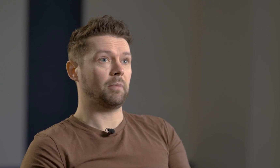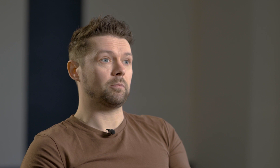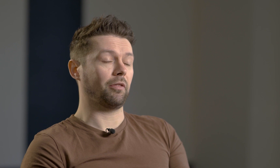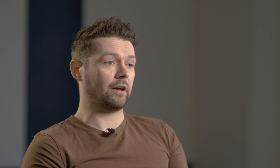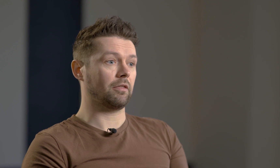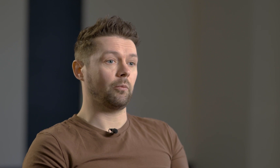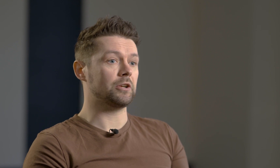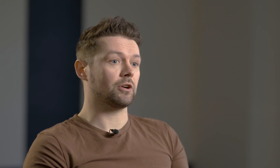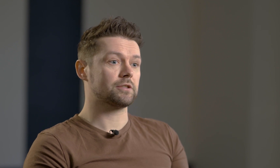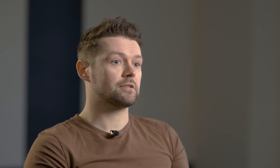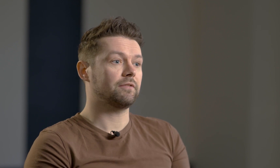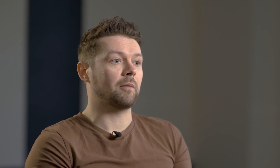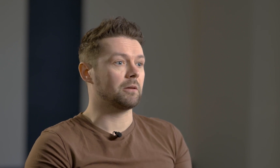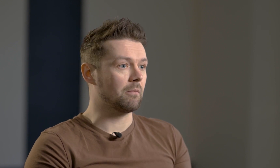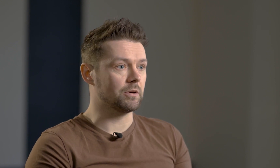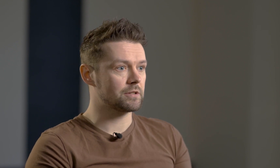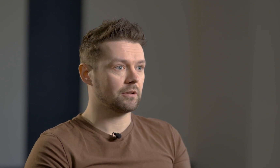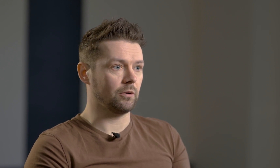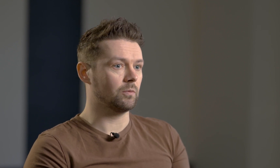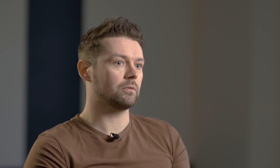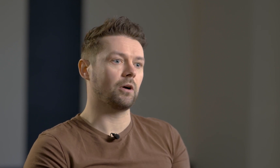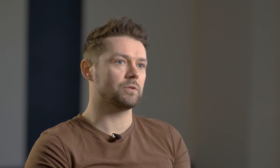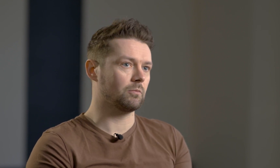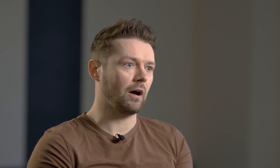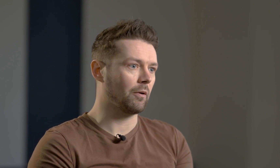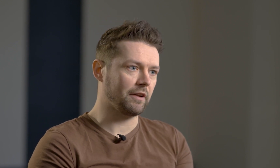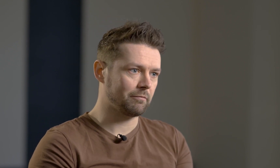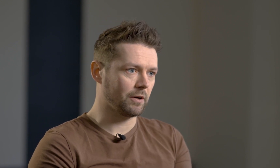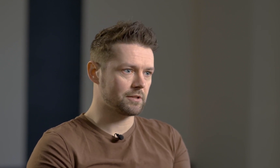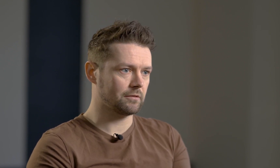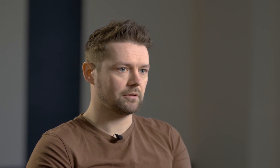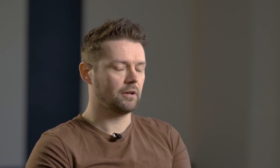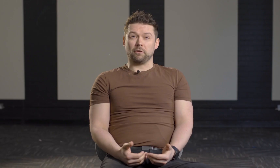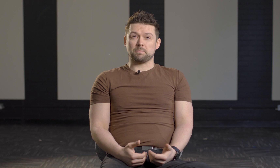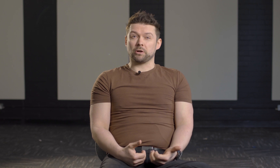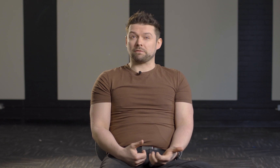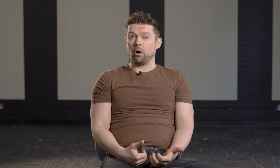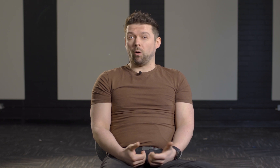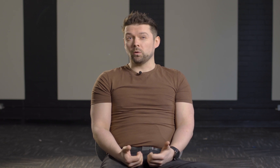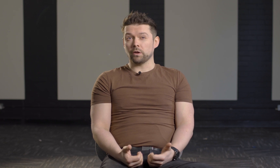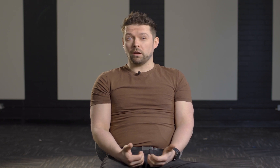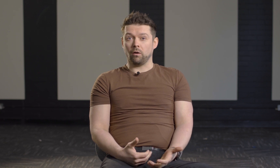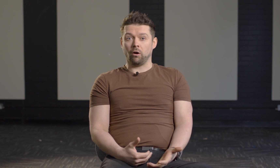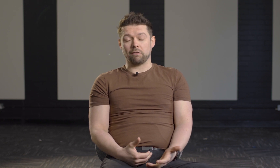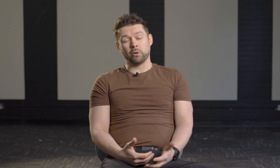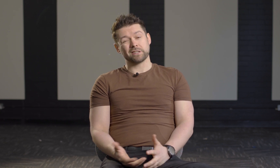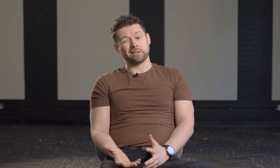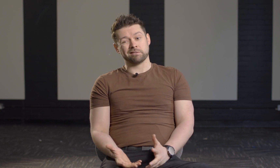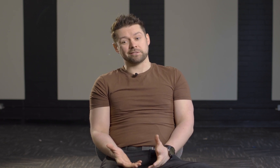People think that we're just family members who go somewhere with a deaf person. Whether it's because I've got older or I've worked in